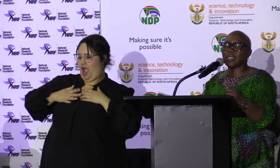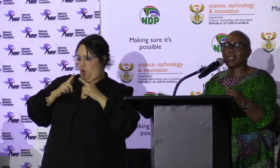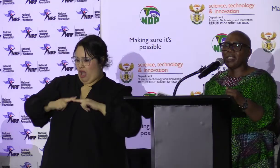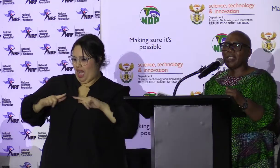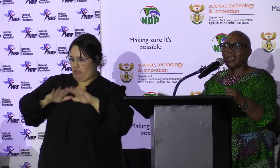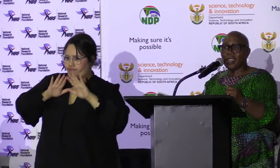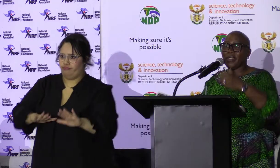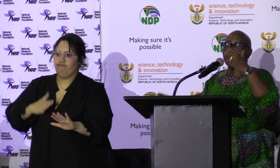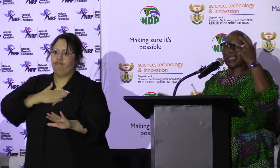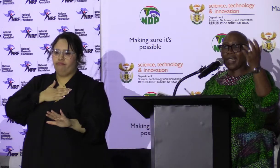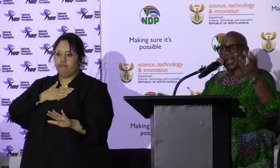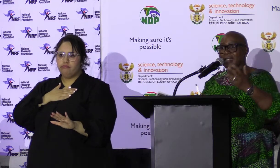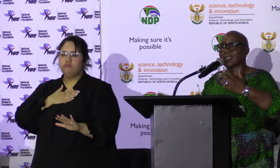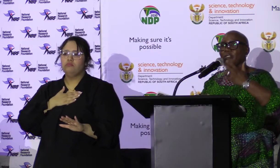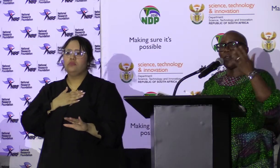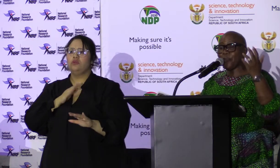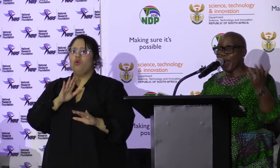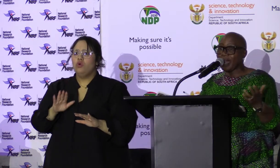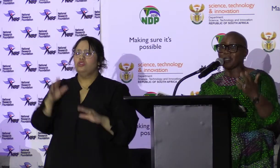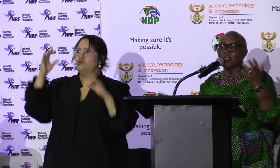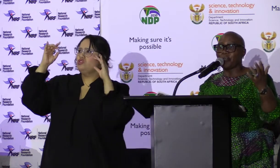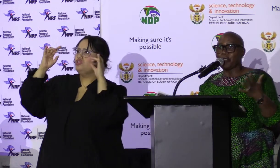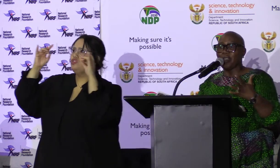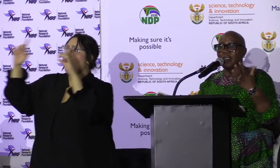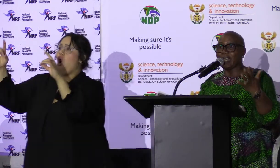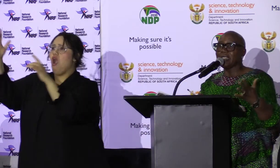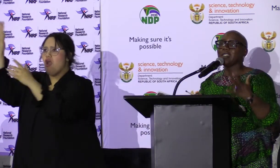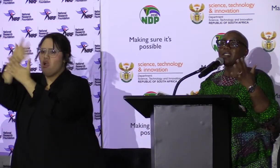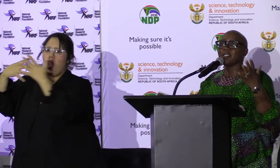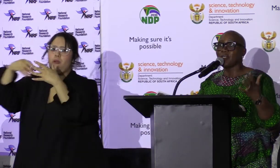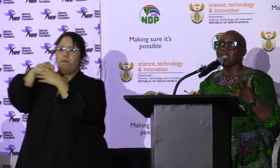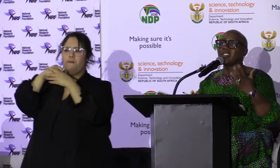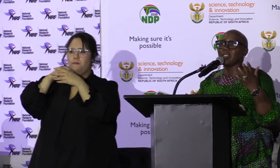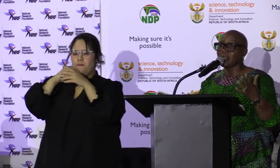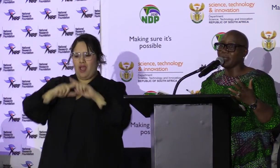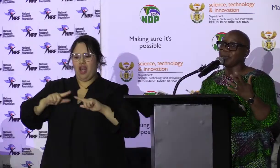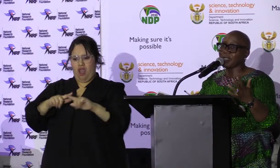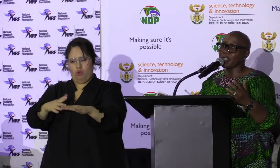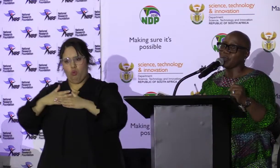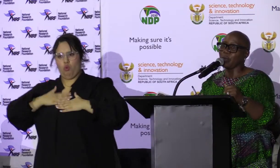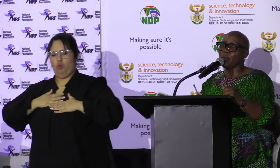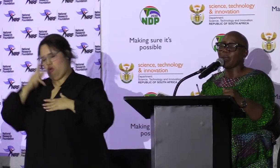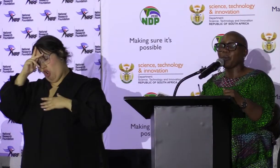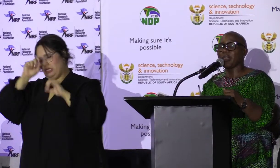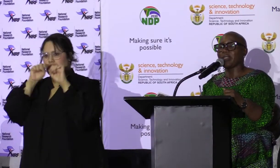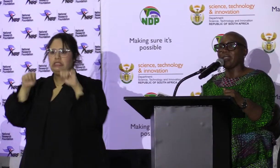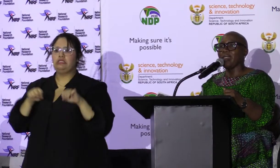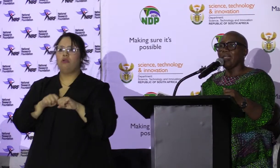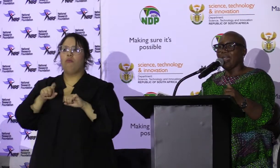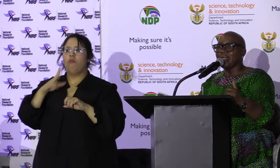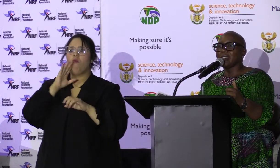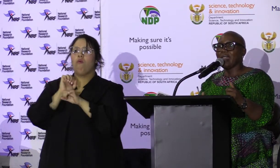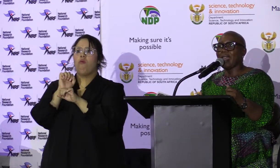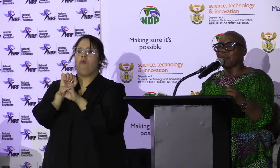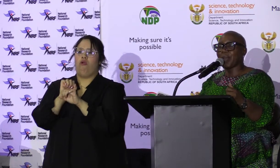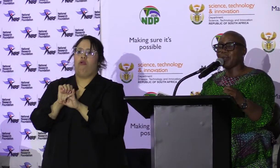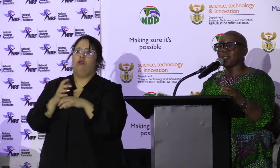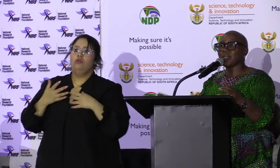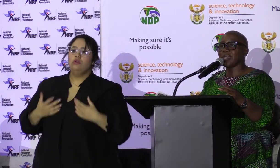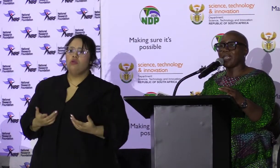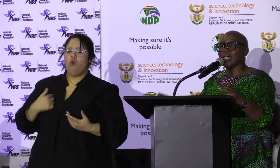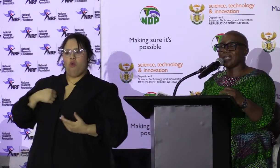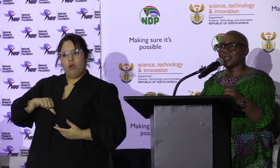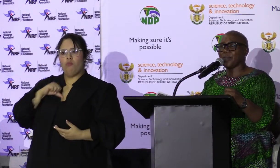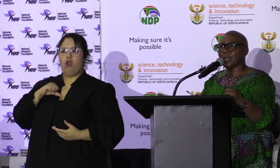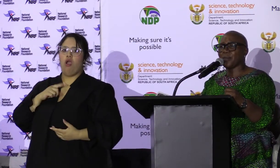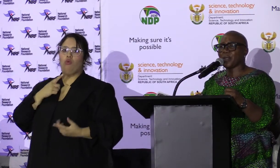it comes to that. Even the stars form part of the indigenous knowledge systems that we work with. And here I'm